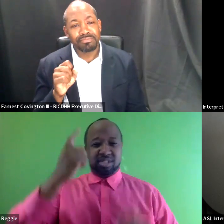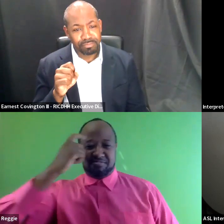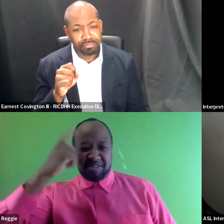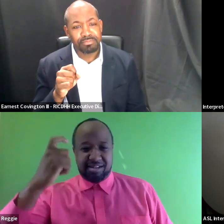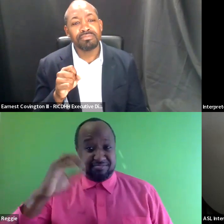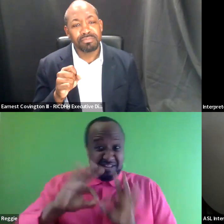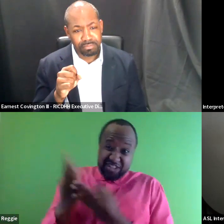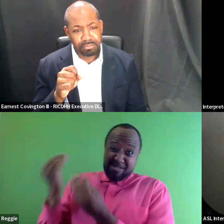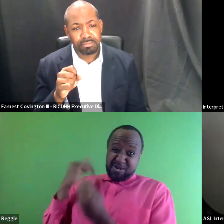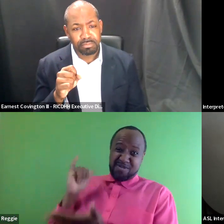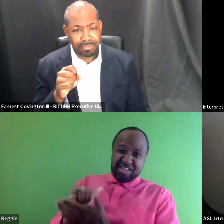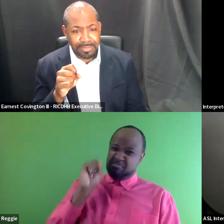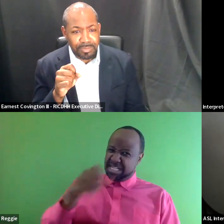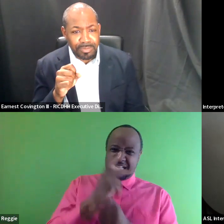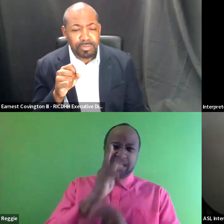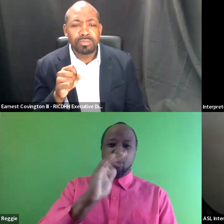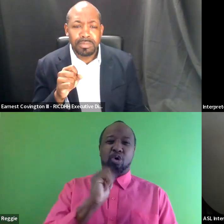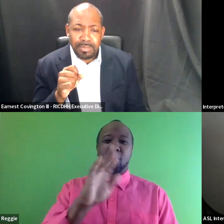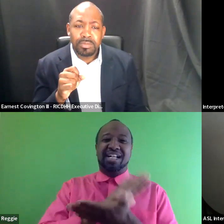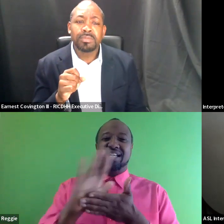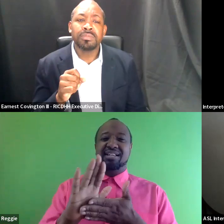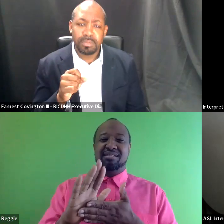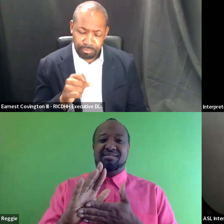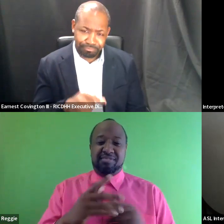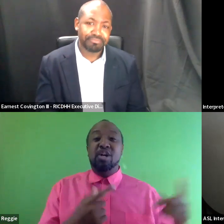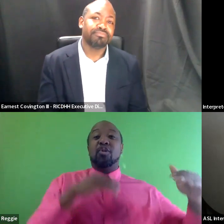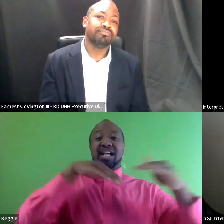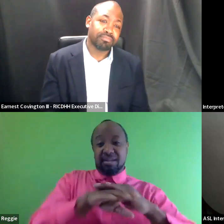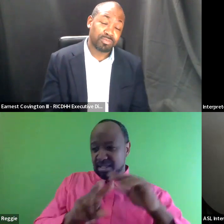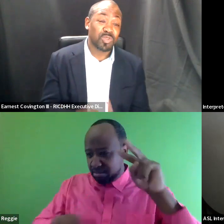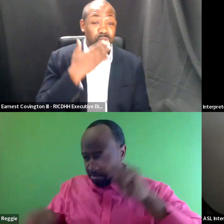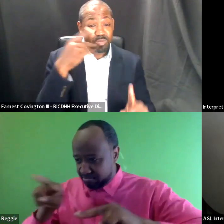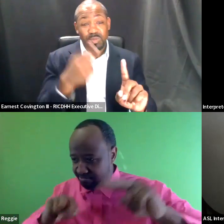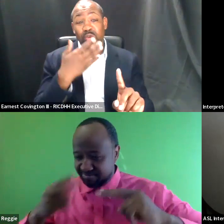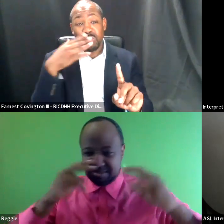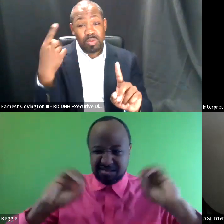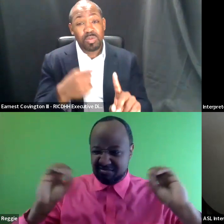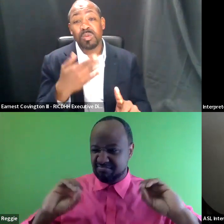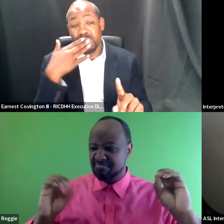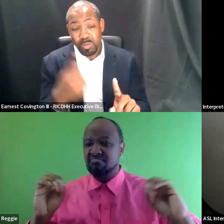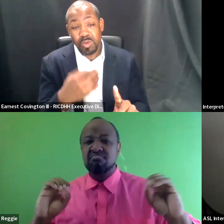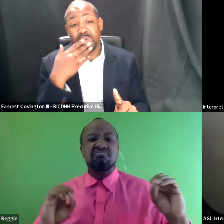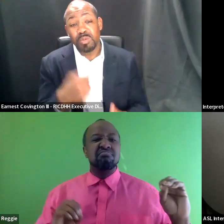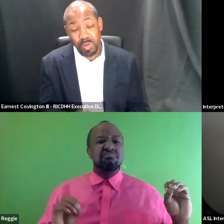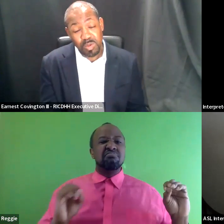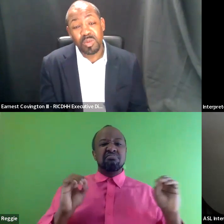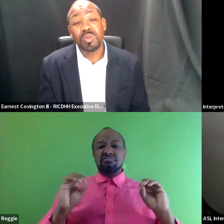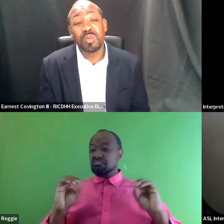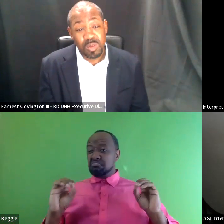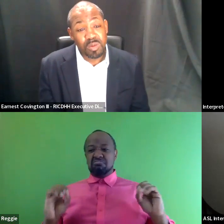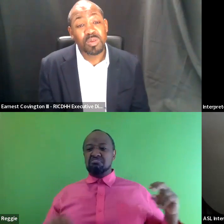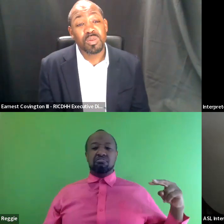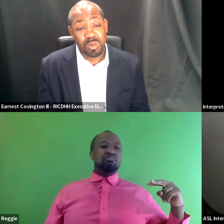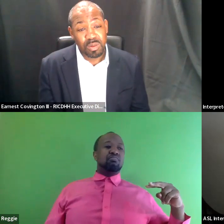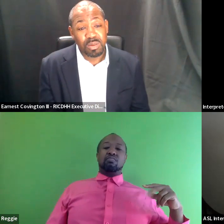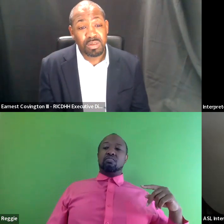they had took a look in my car. You know how that goes. That's the next step. They're going to see if they can find anything in my car. And they seemed surprised that it was clean, if